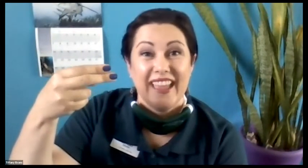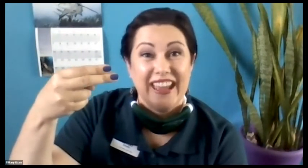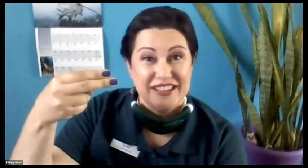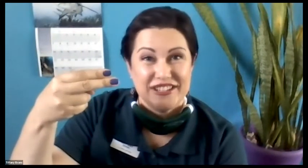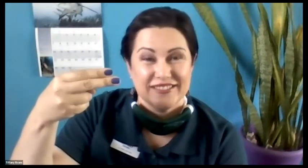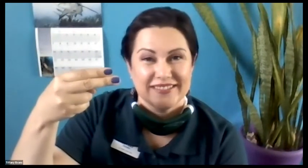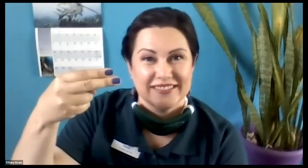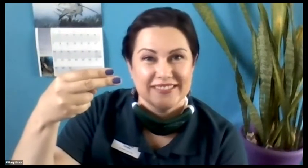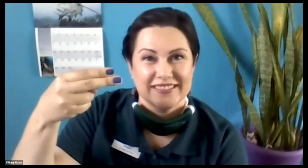H,